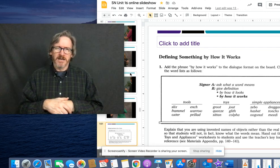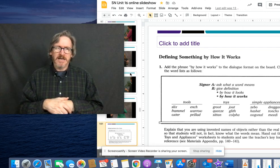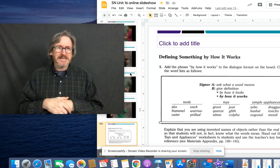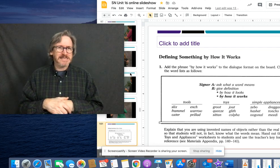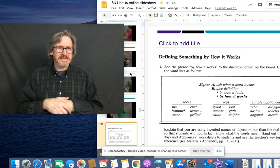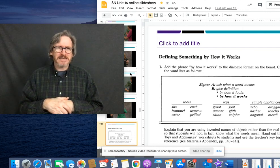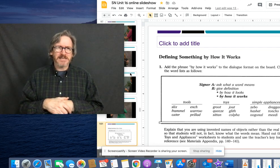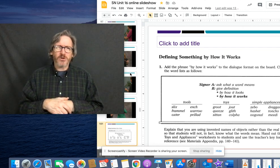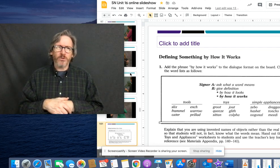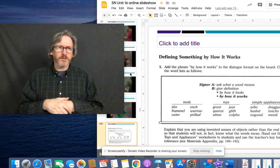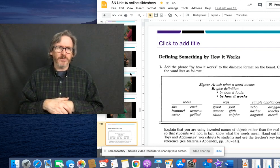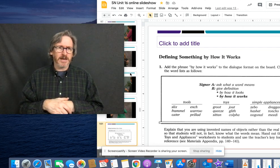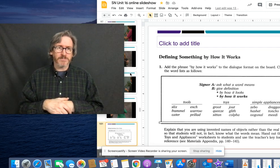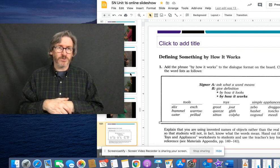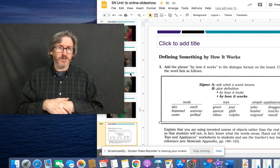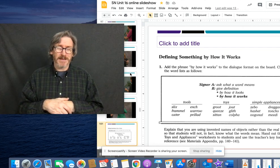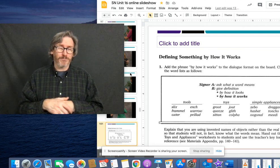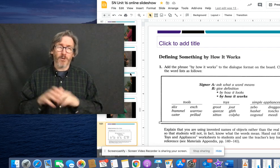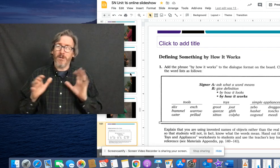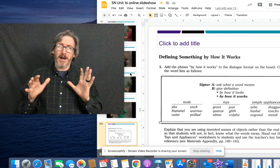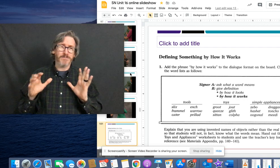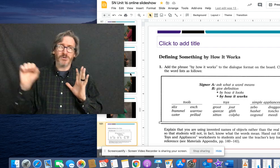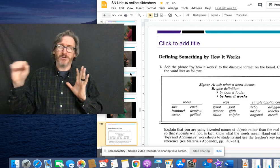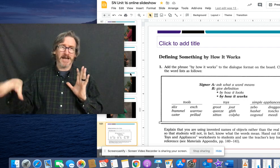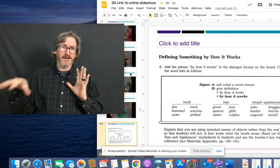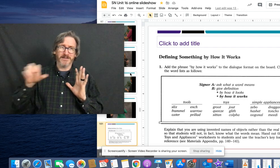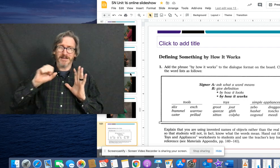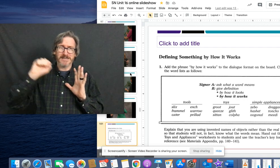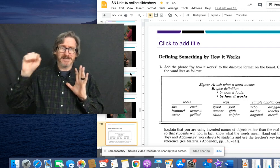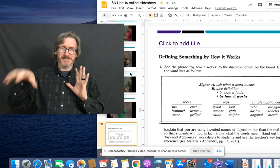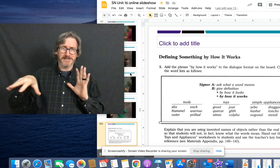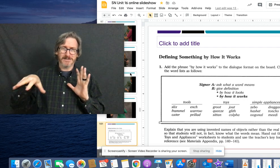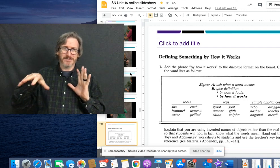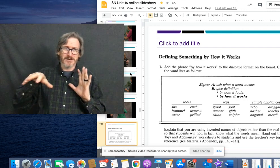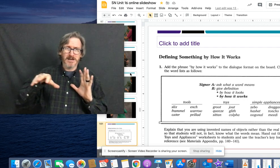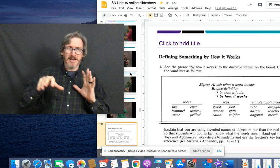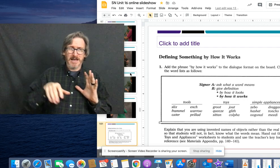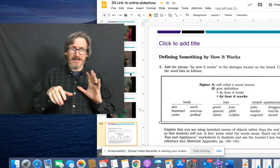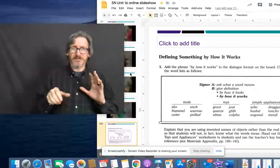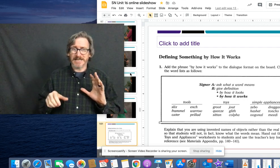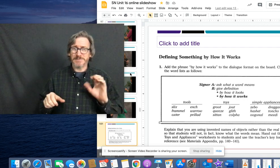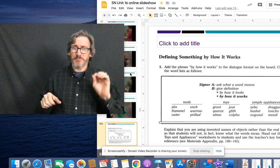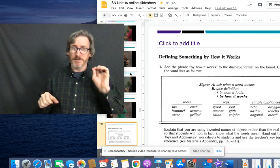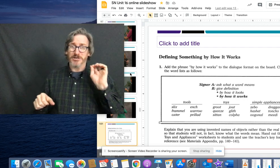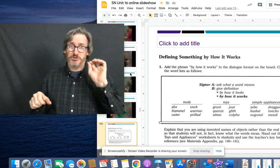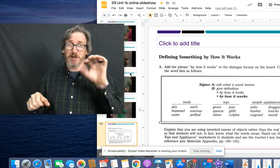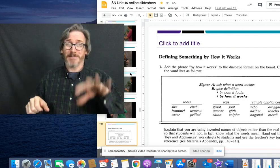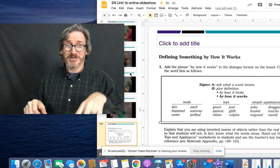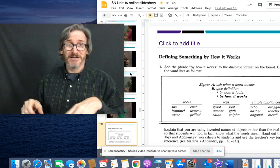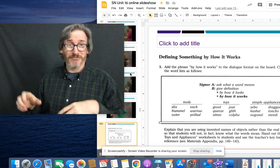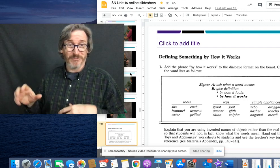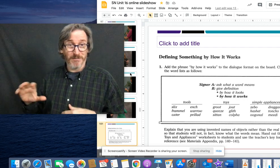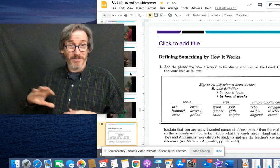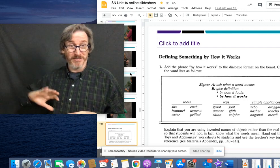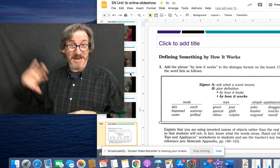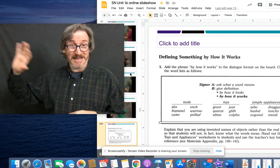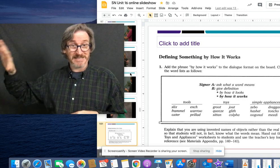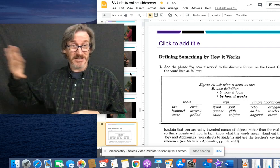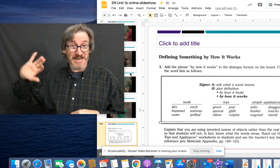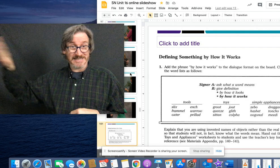This whole unit, I'm so glad that this is, It looks like it's been pretty much dropped